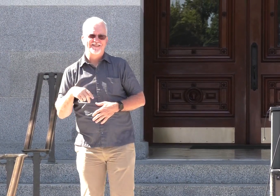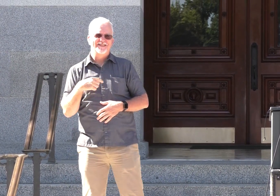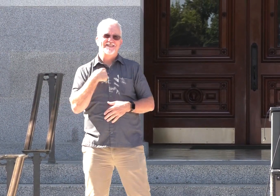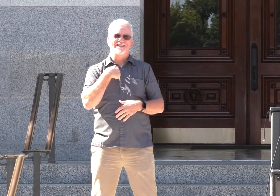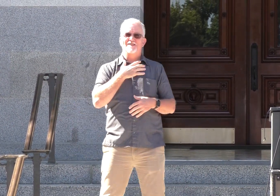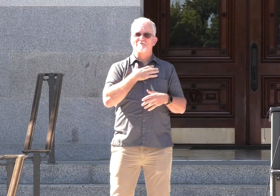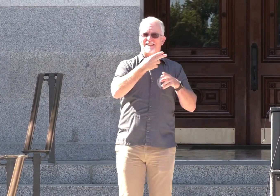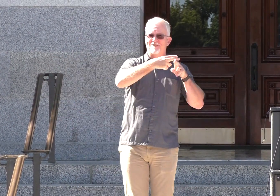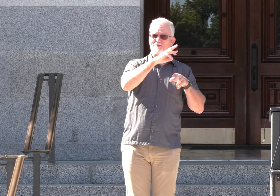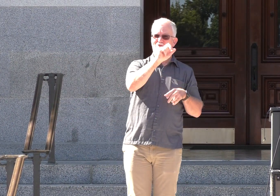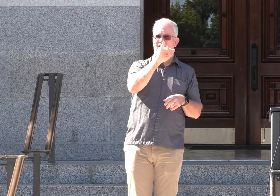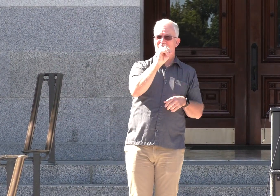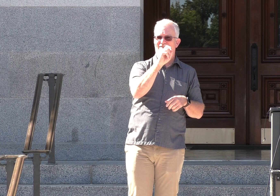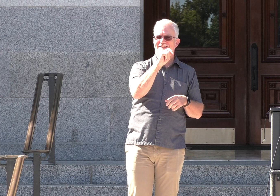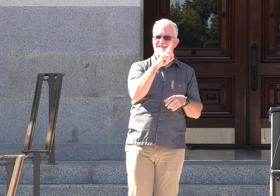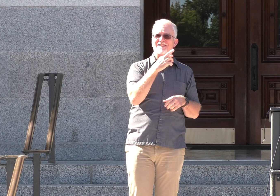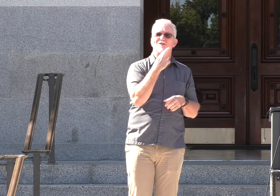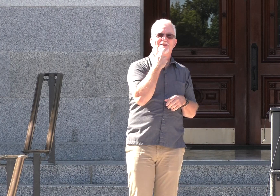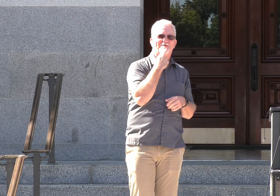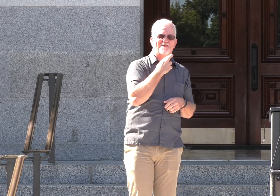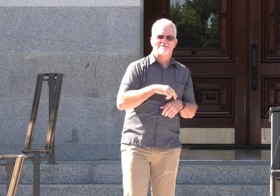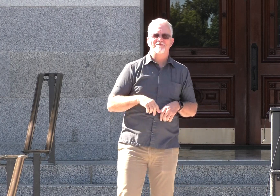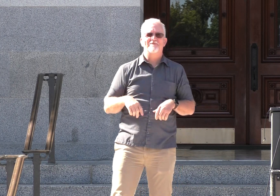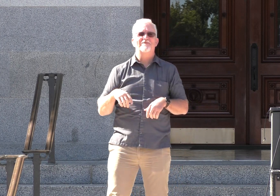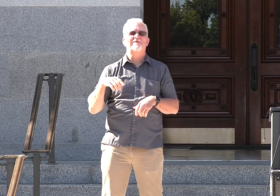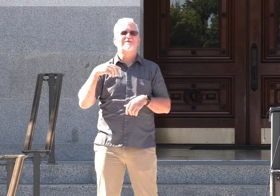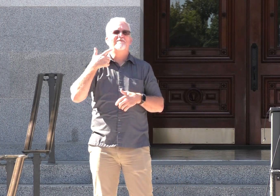My name is Raymond Rogers.